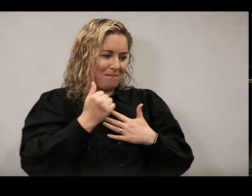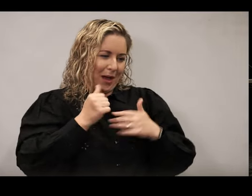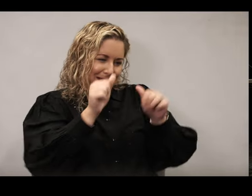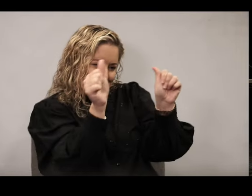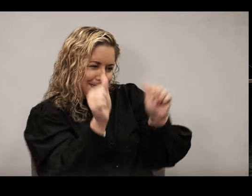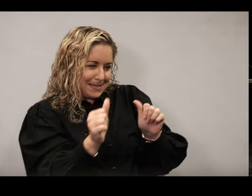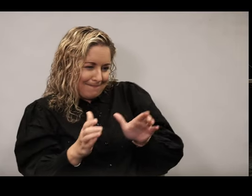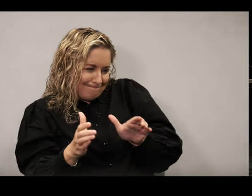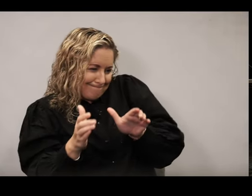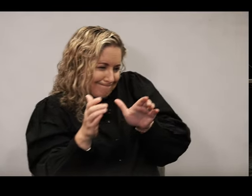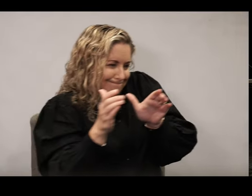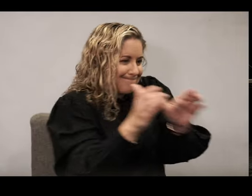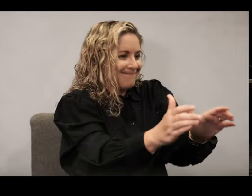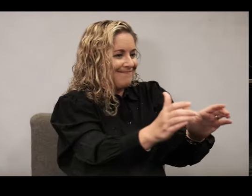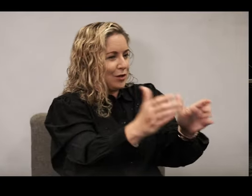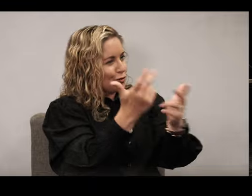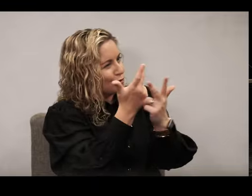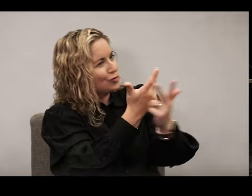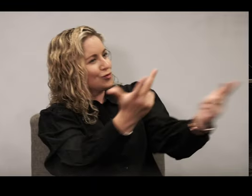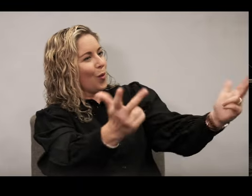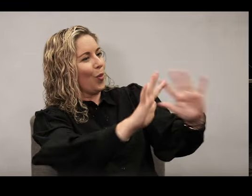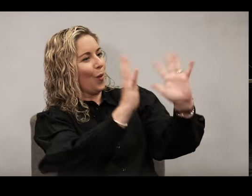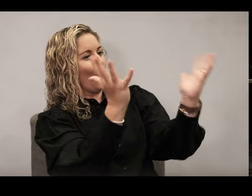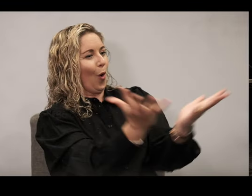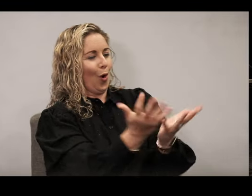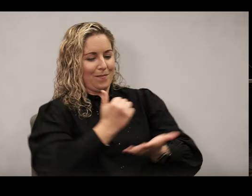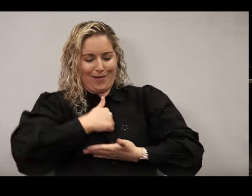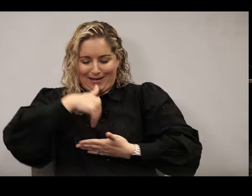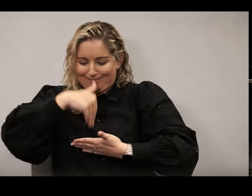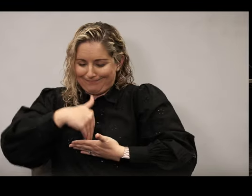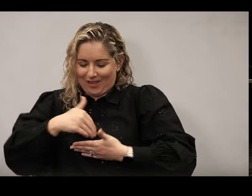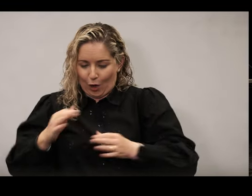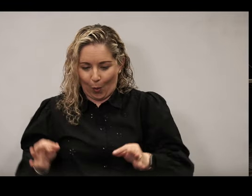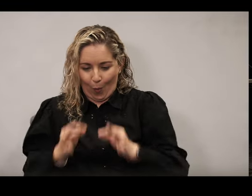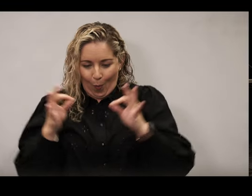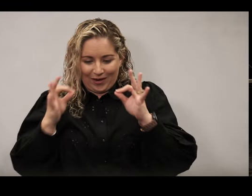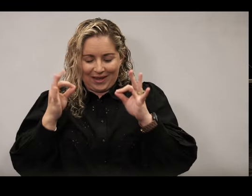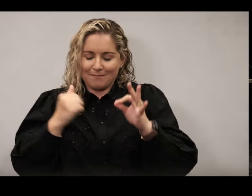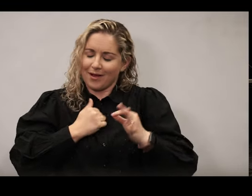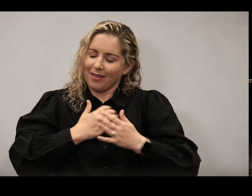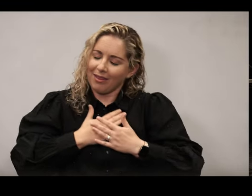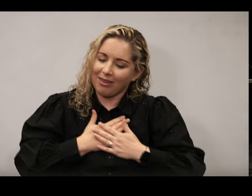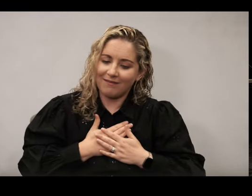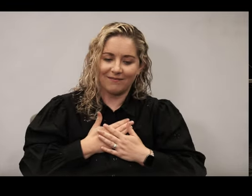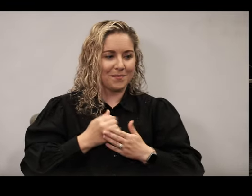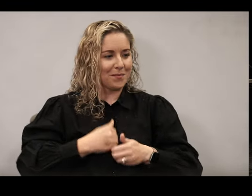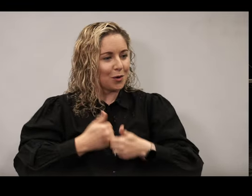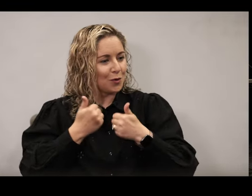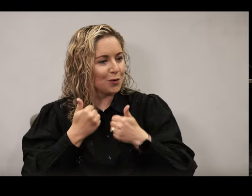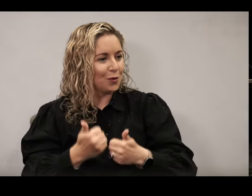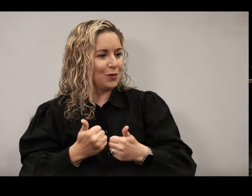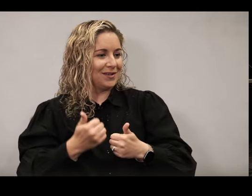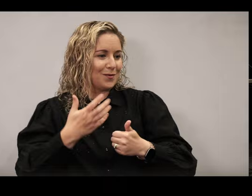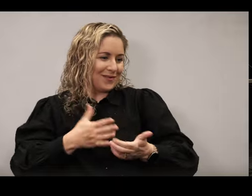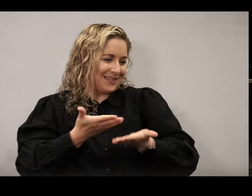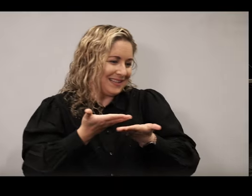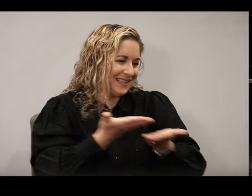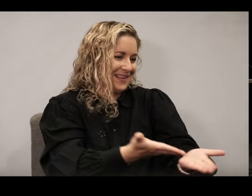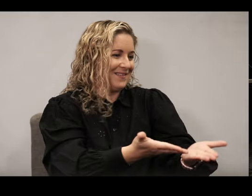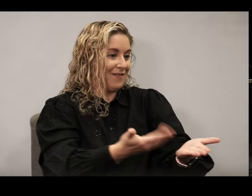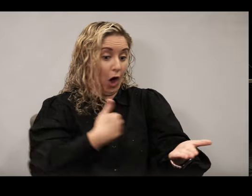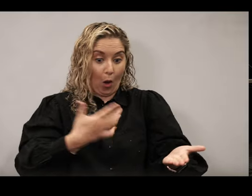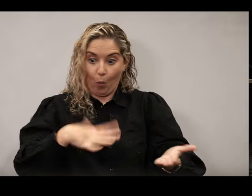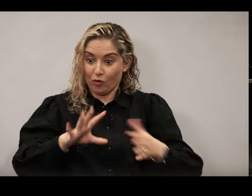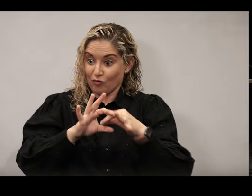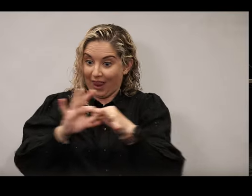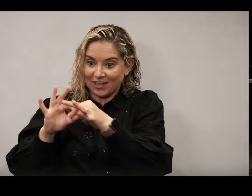is to display to the world the glory of God's loving goodness by rightly relating to him in loving obedience and